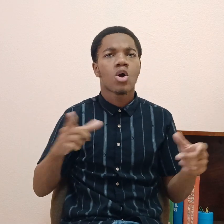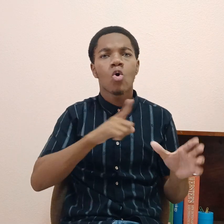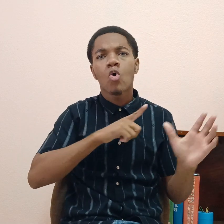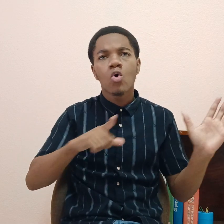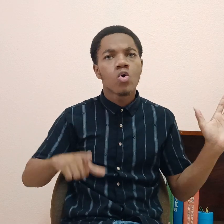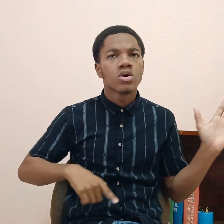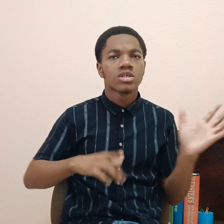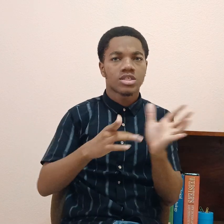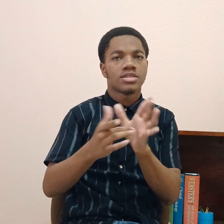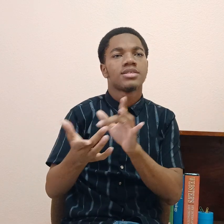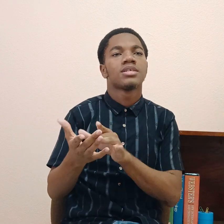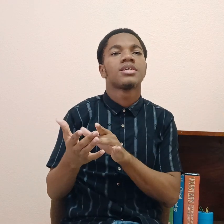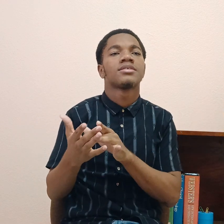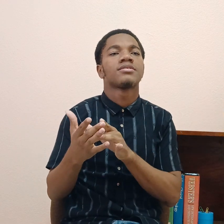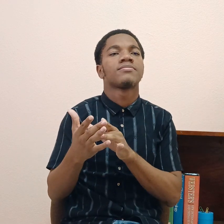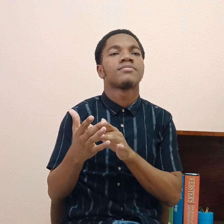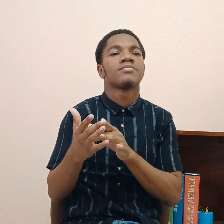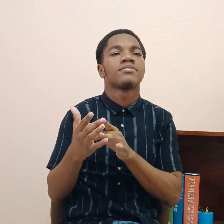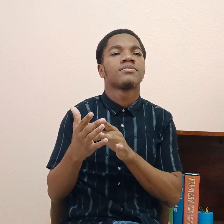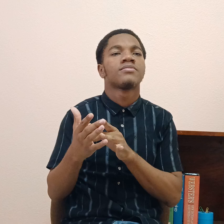There is nothing that you can't do.